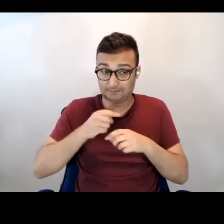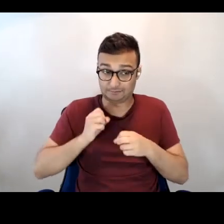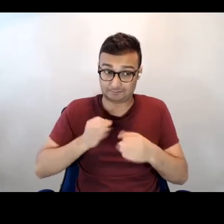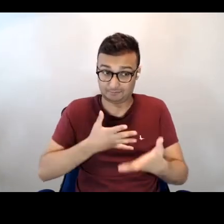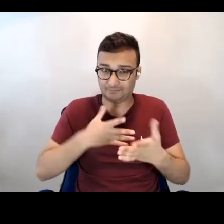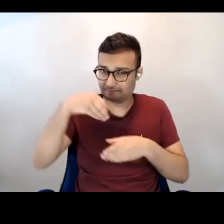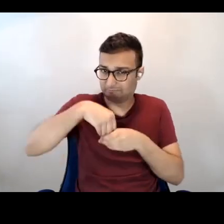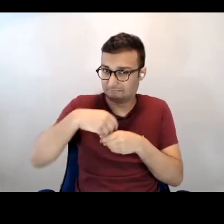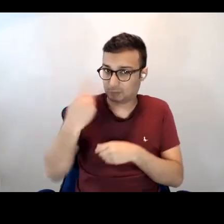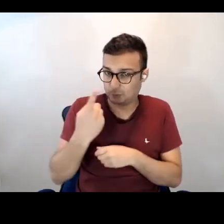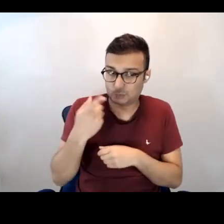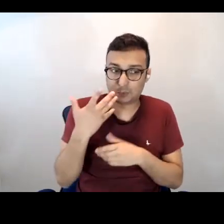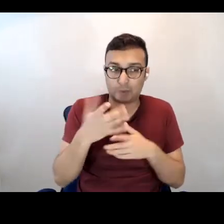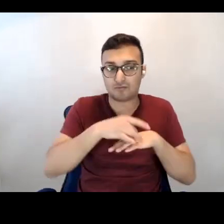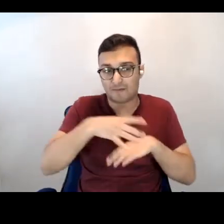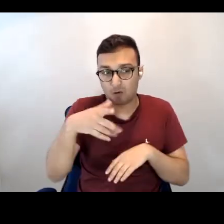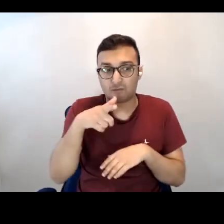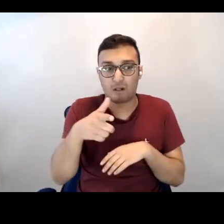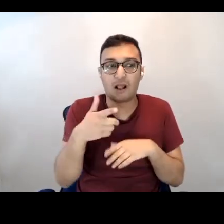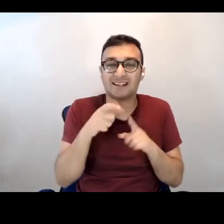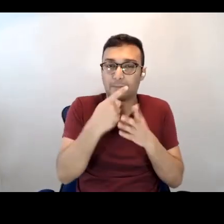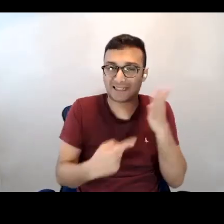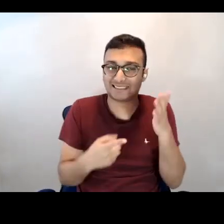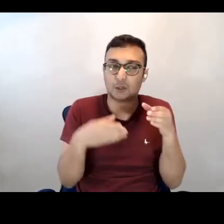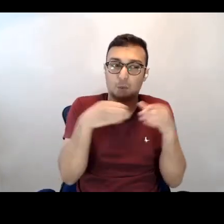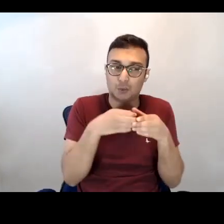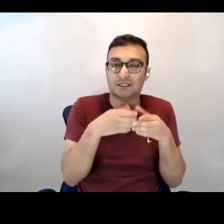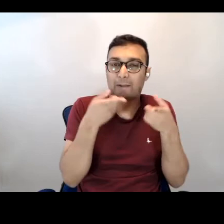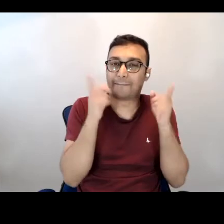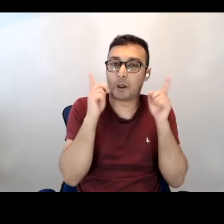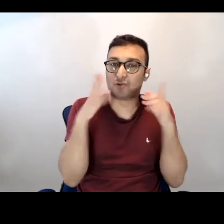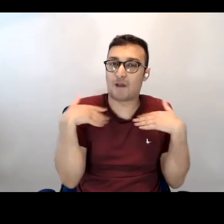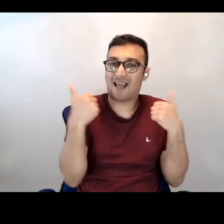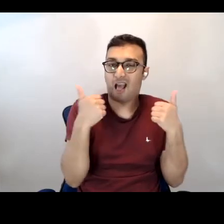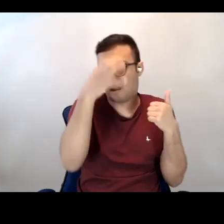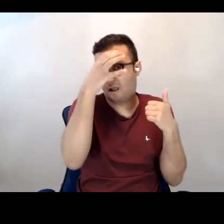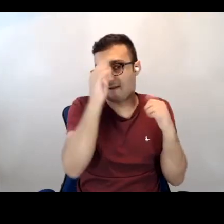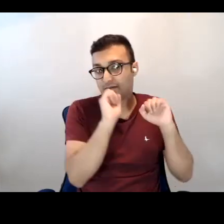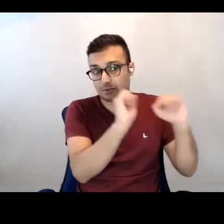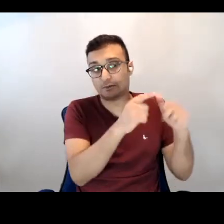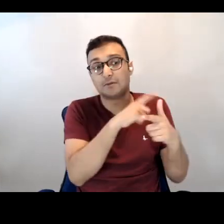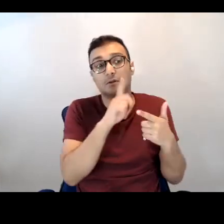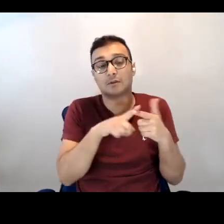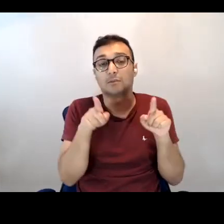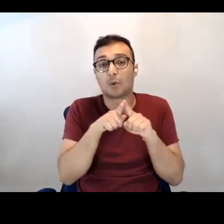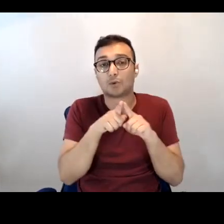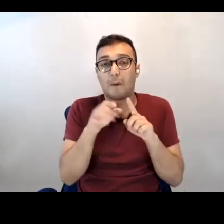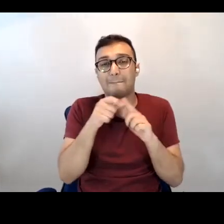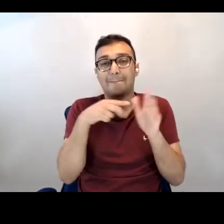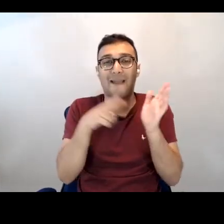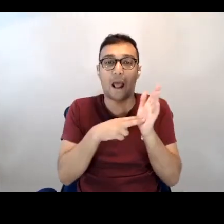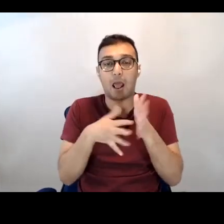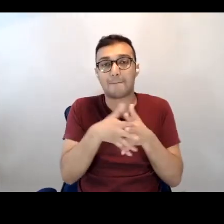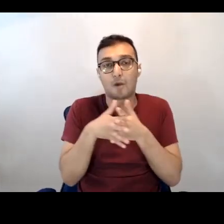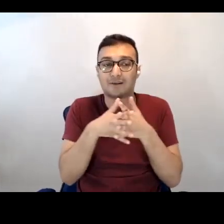the disability unit at the Ministry of Health, with technical assistance from the Pan American Health Organization and also the World